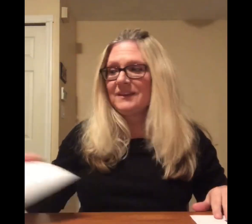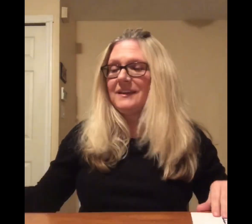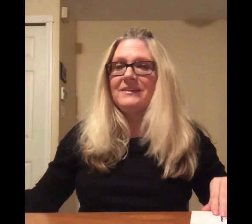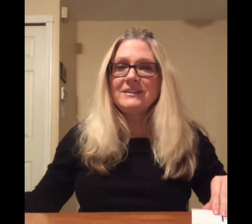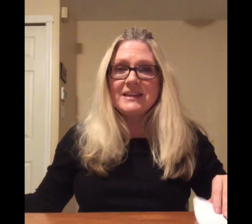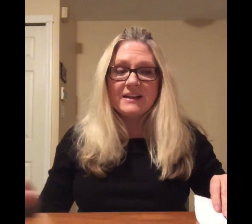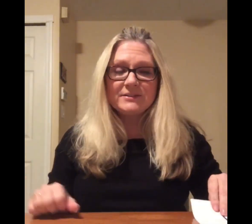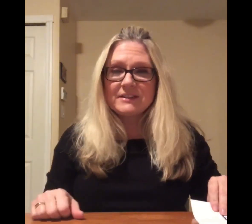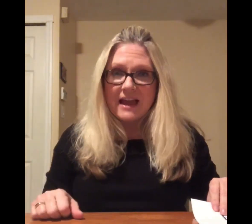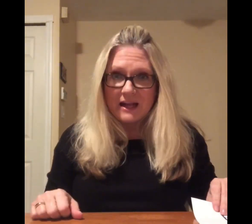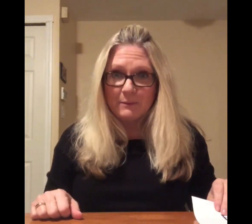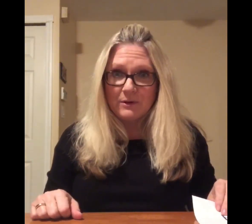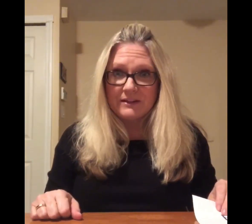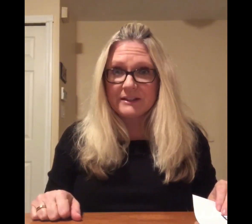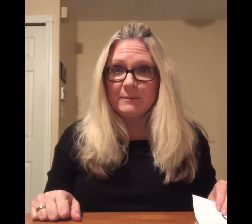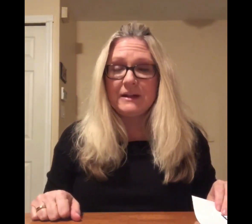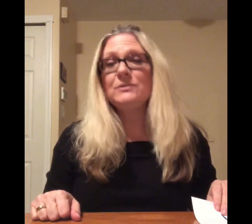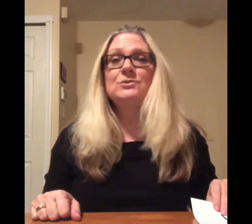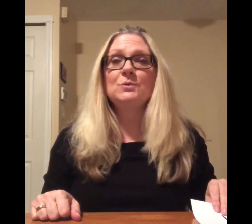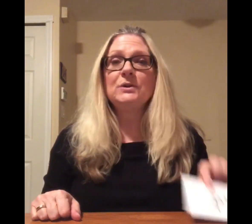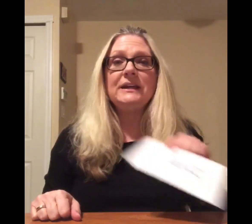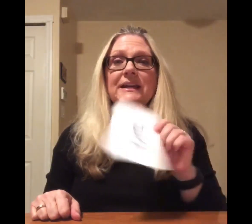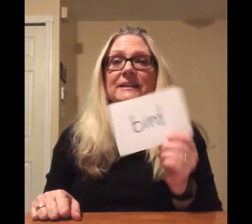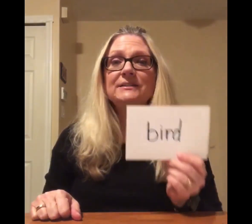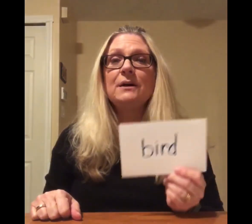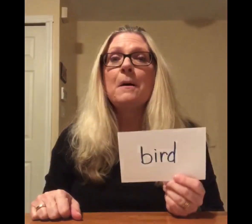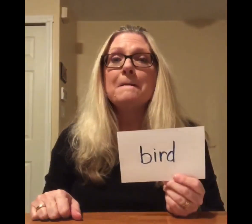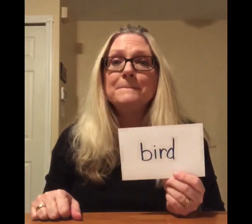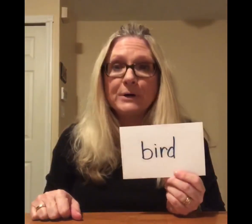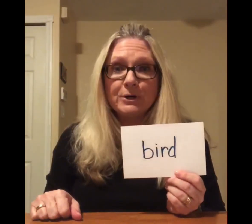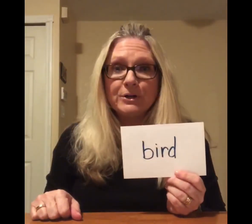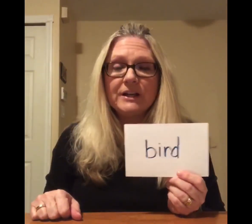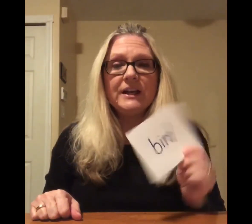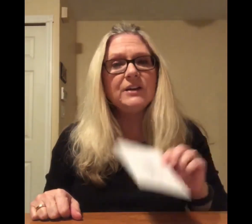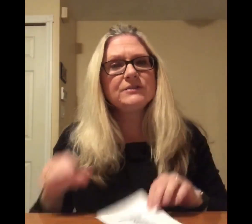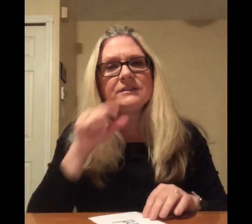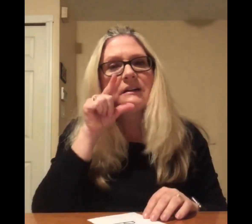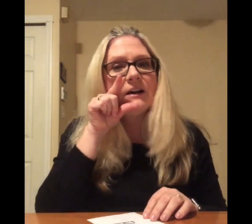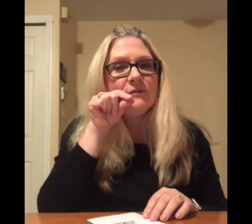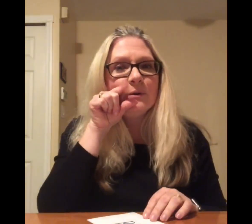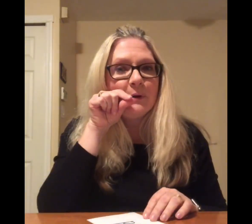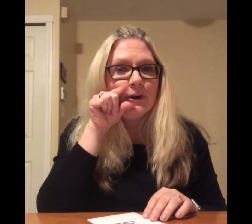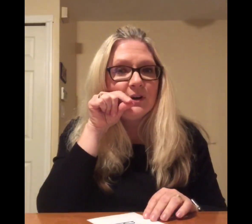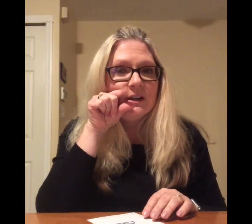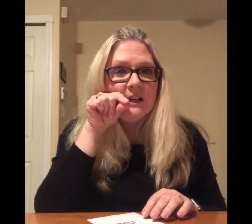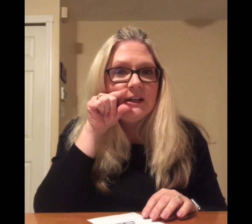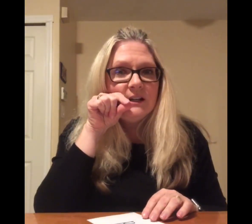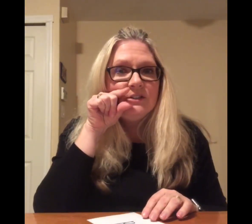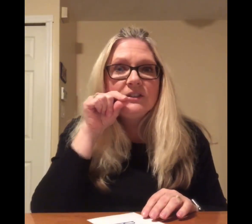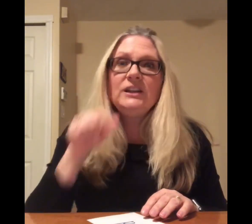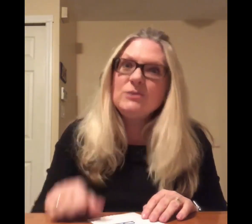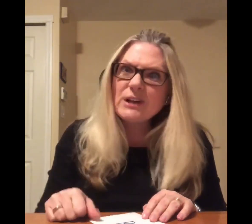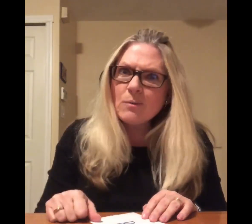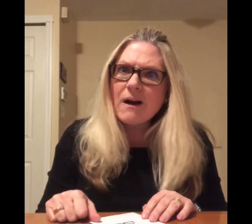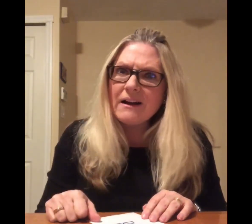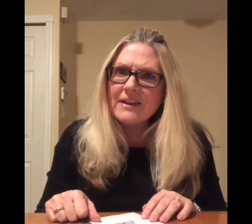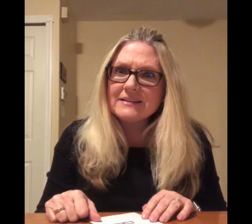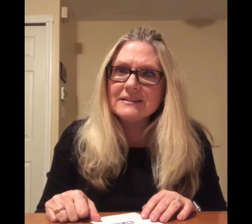The next animal that's going to be in the story is bird. Here's the sign for bird. Can you tell why that's the sign